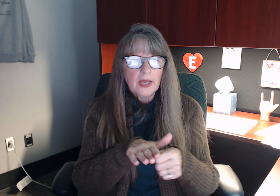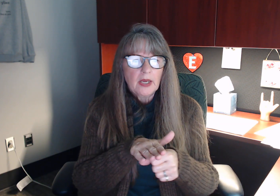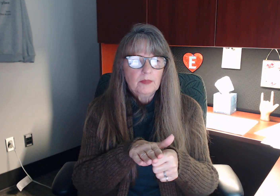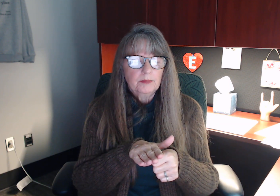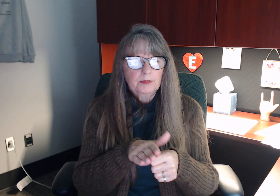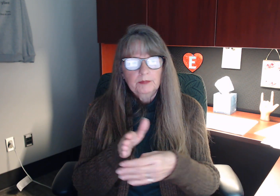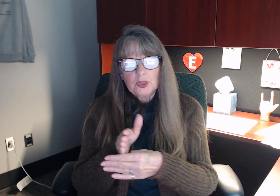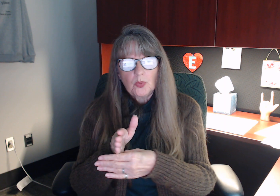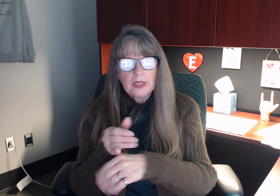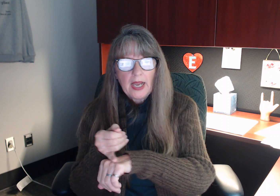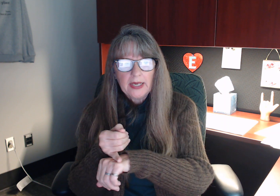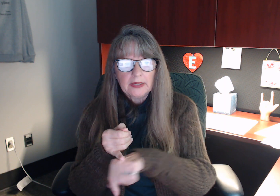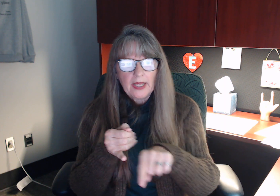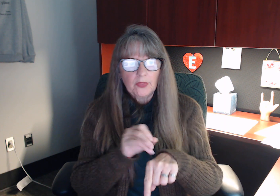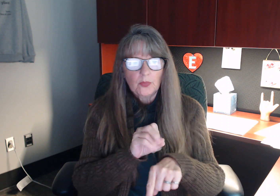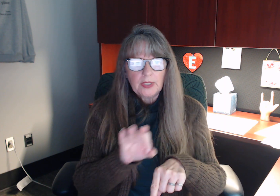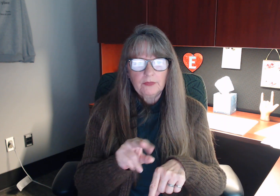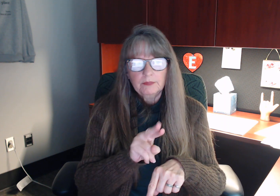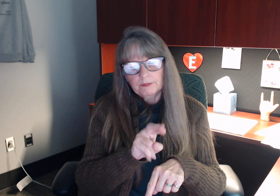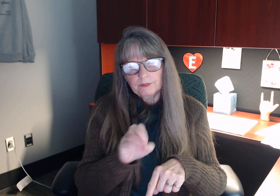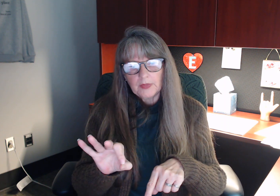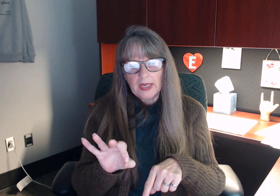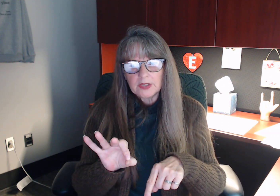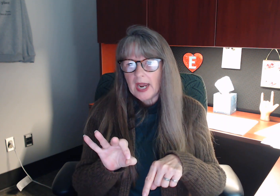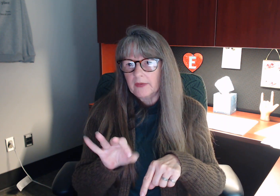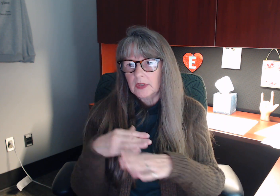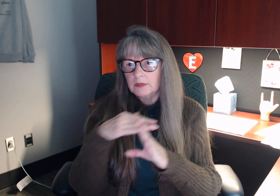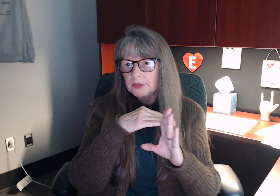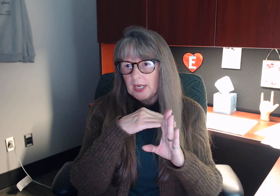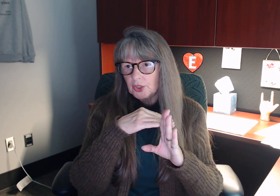area between the island and the reef, and it's kind of a protection.